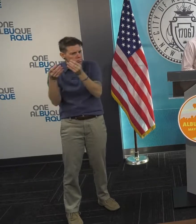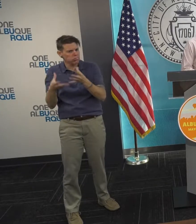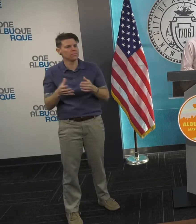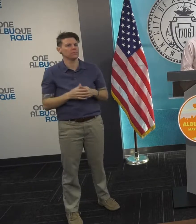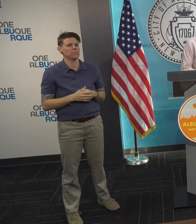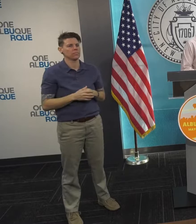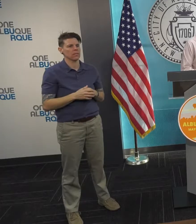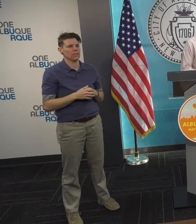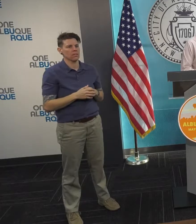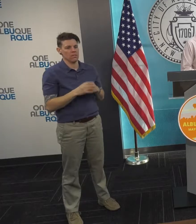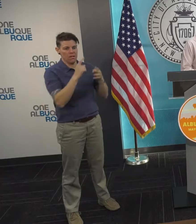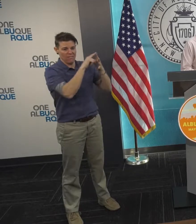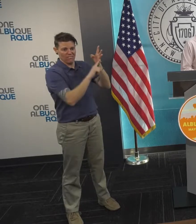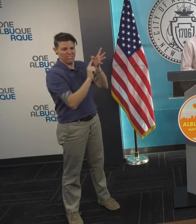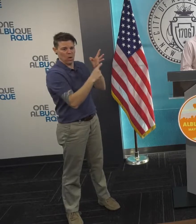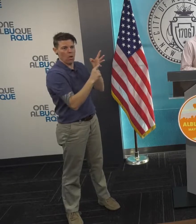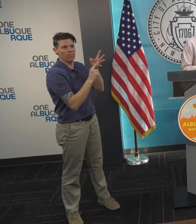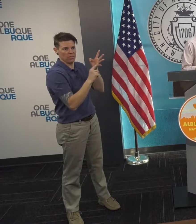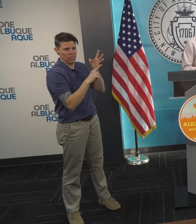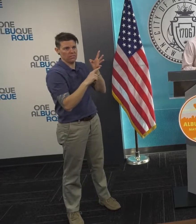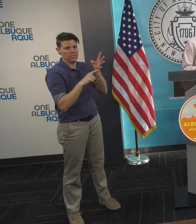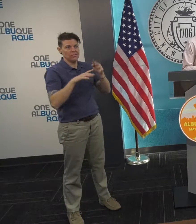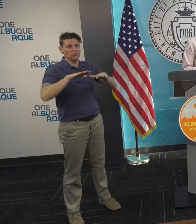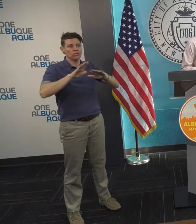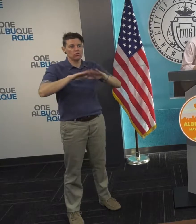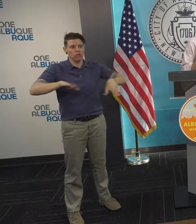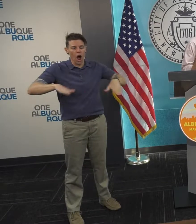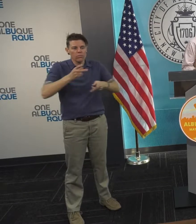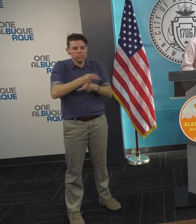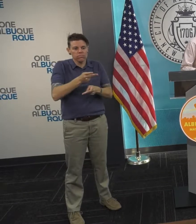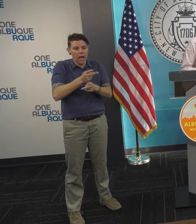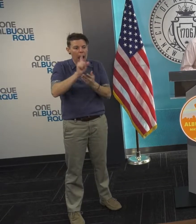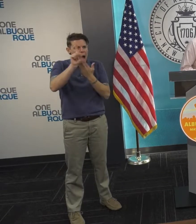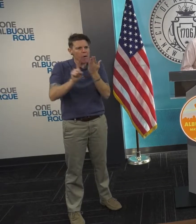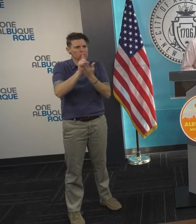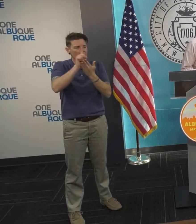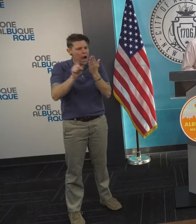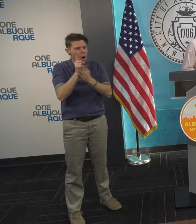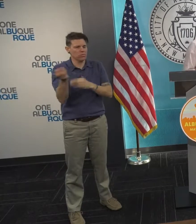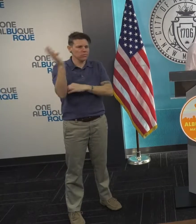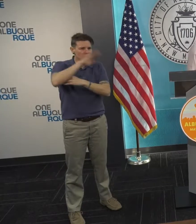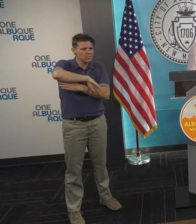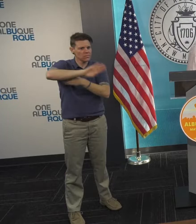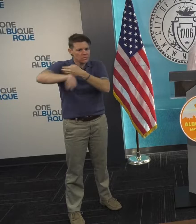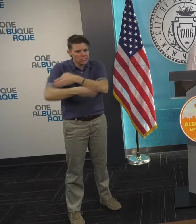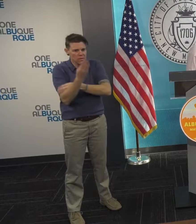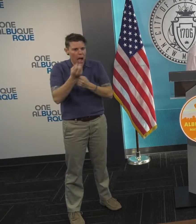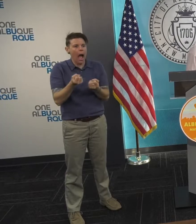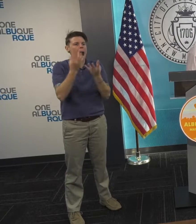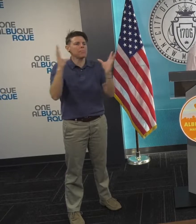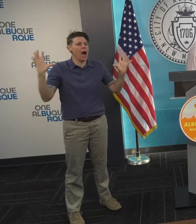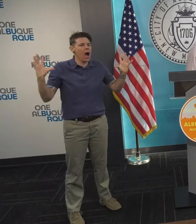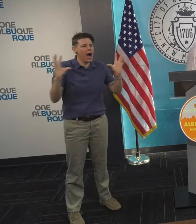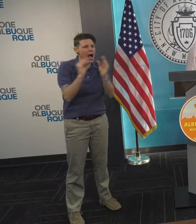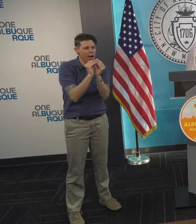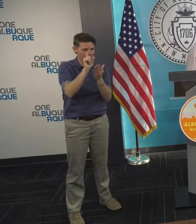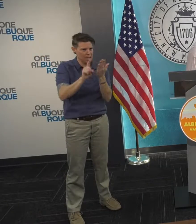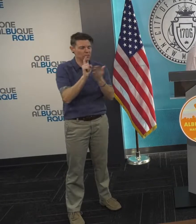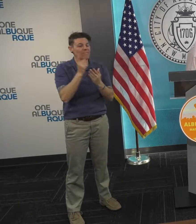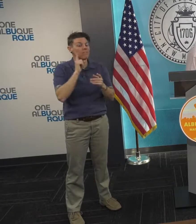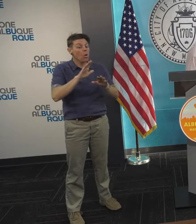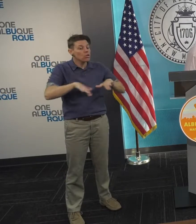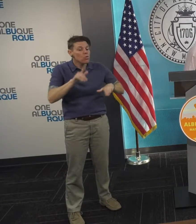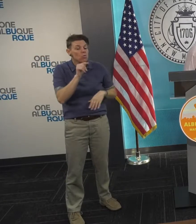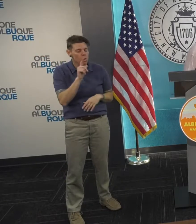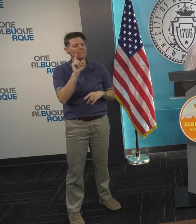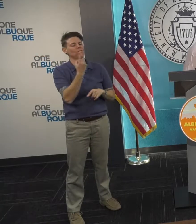that, again, for healthcare workers, first responders, essential workers, the city continues to provide childcare, and we track the hours